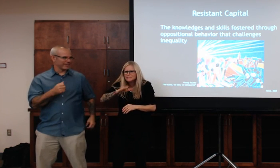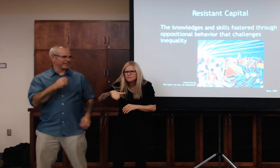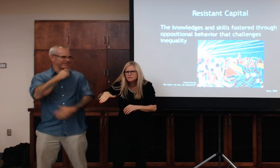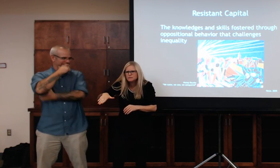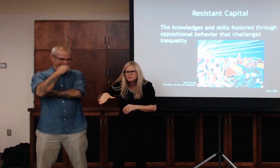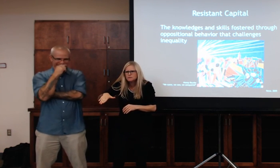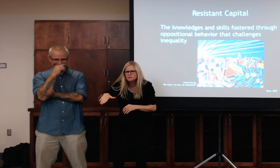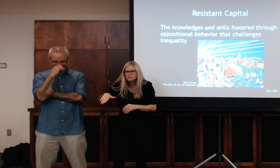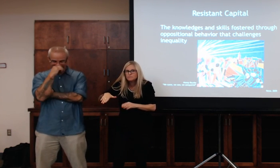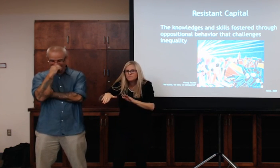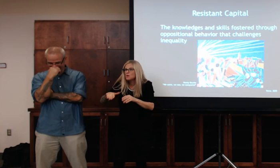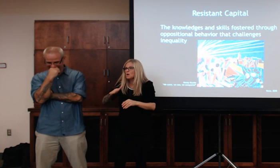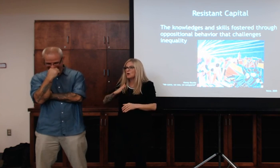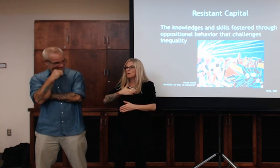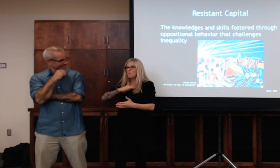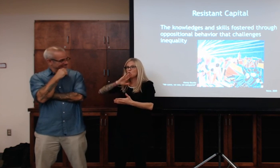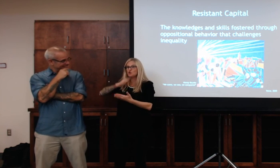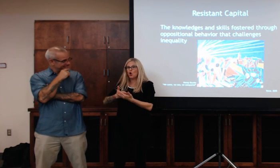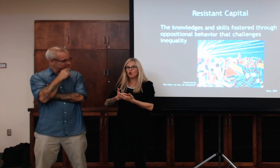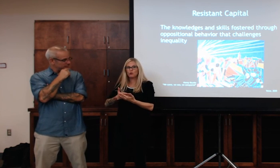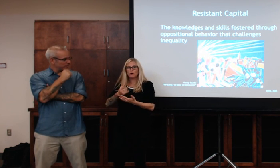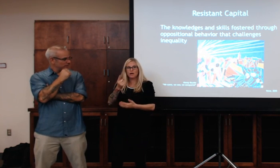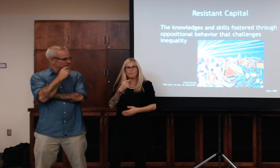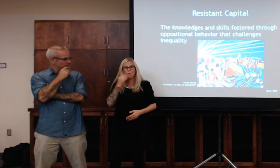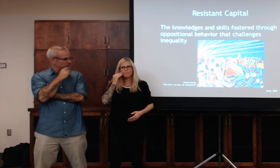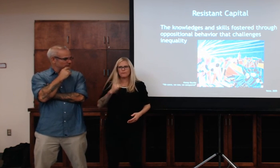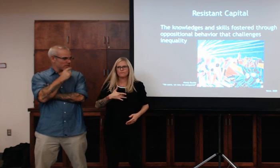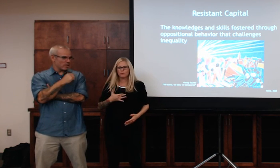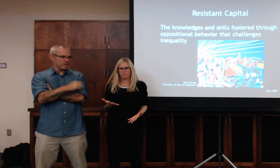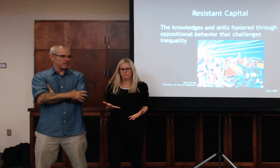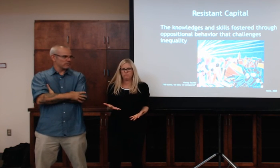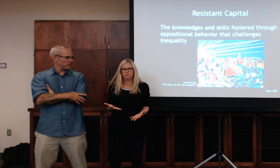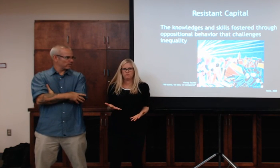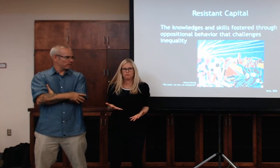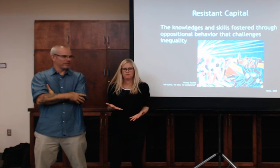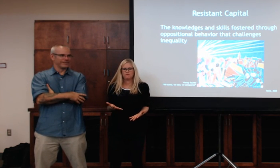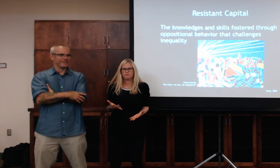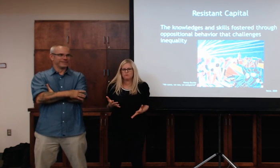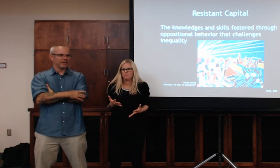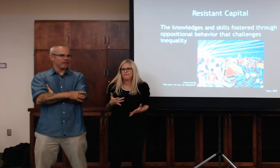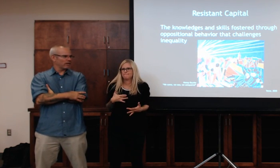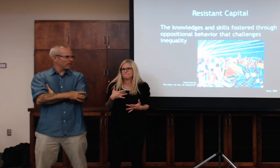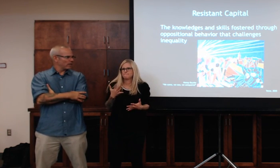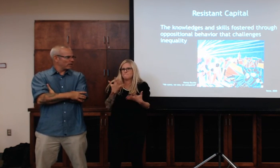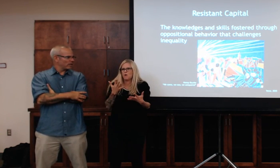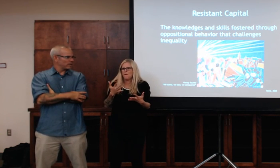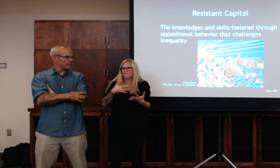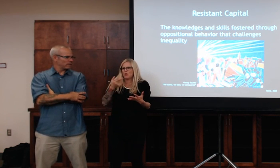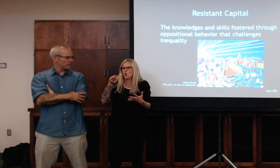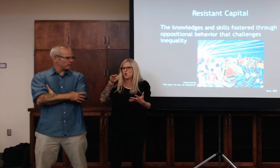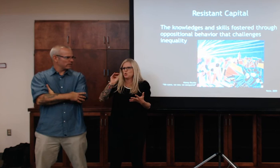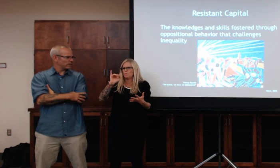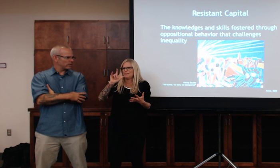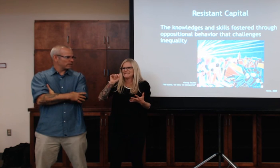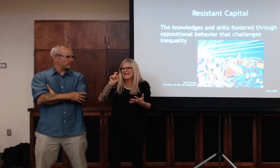high school. Children. Make sure that's emphasized. My daughter came home feeling, just embarrassed,